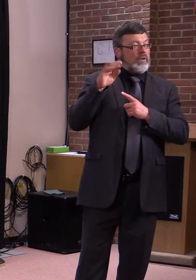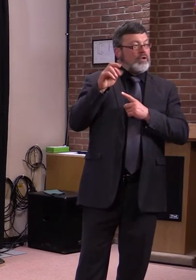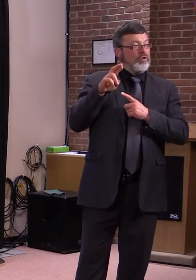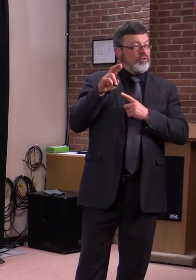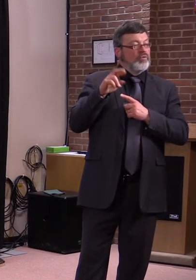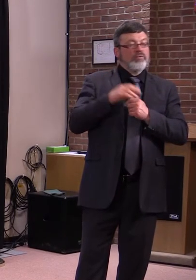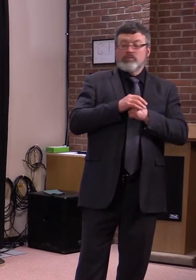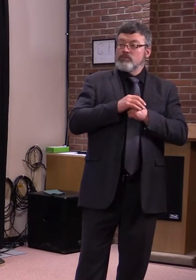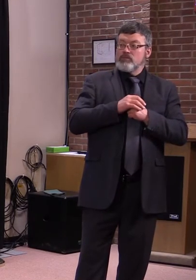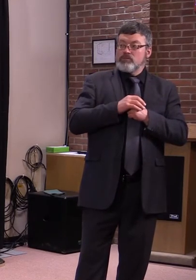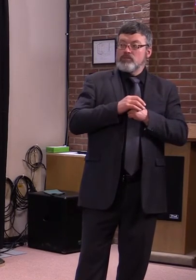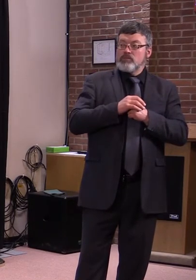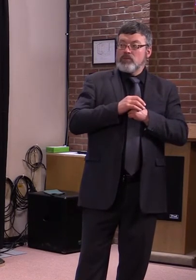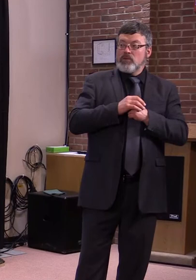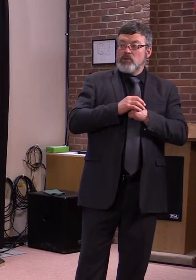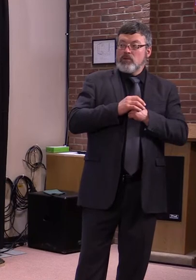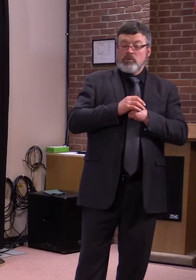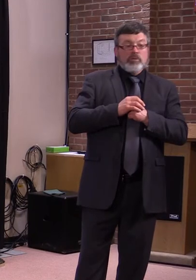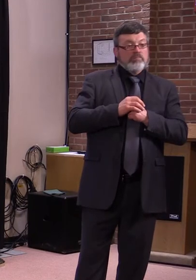Hi, Governor.